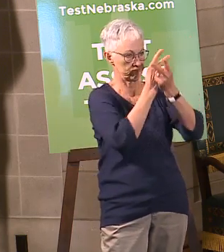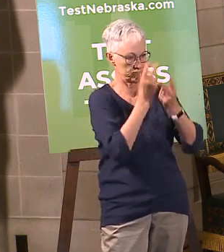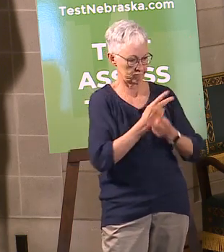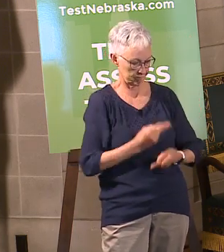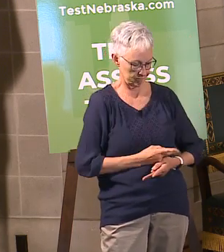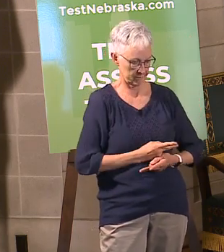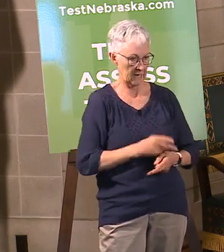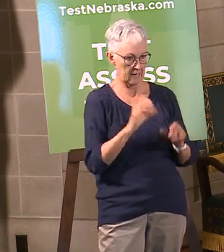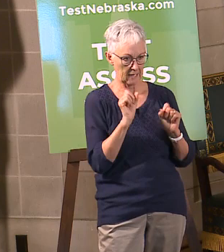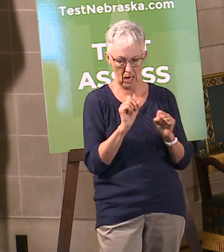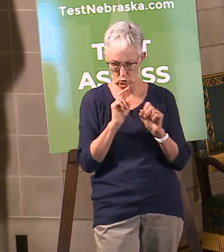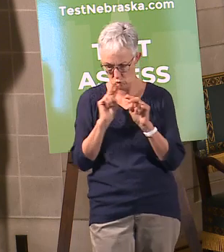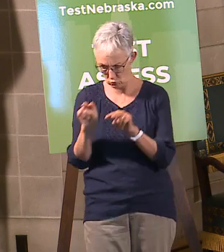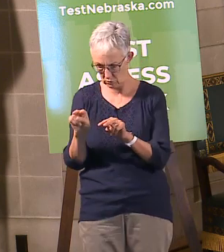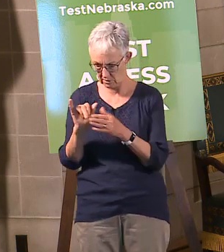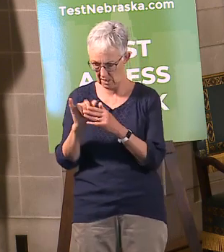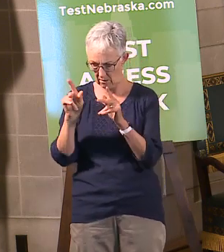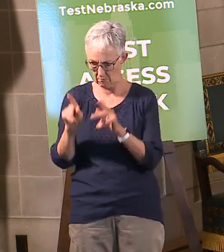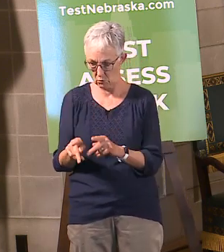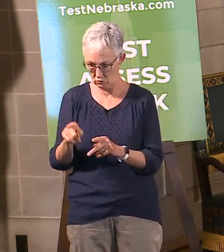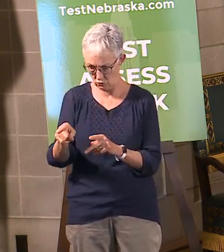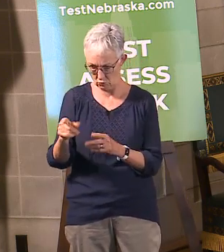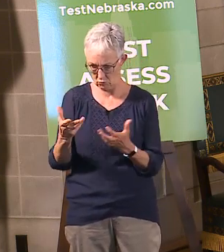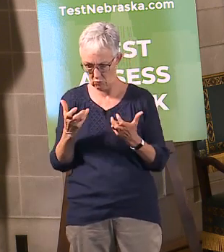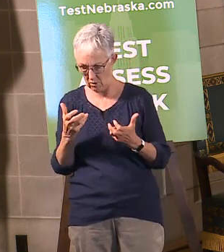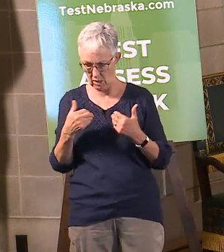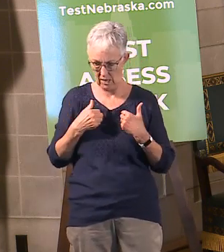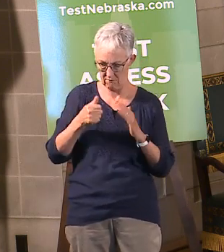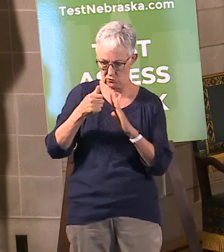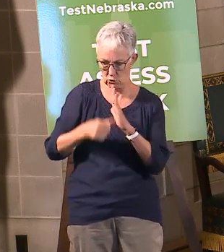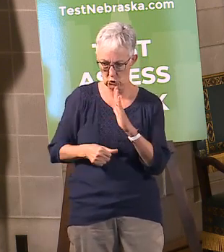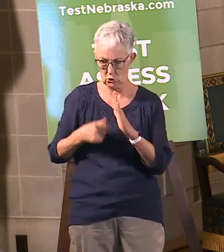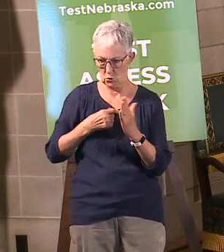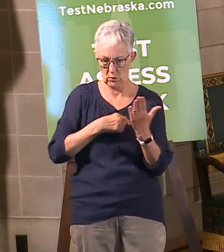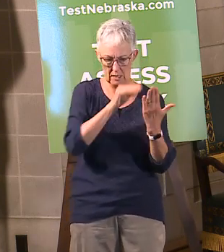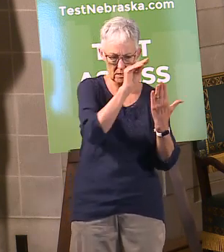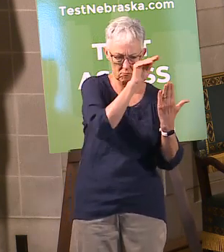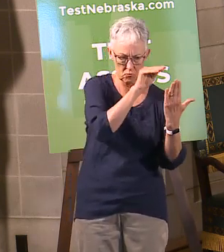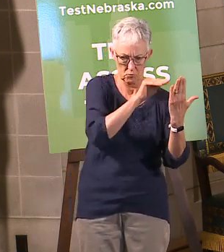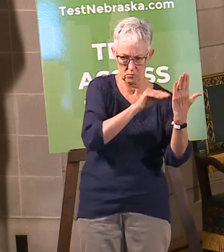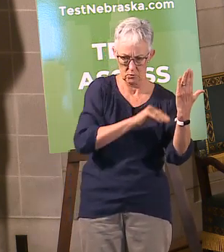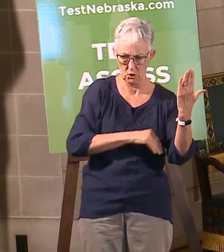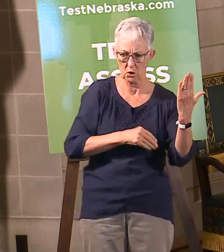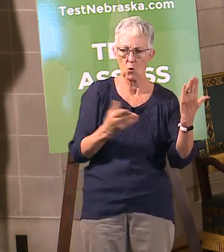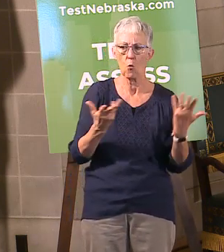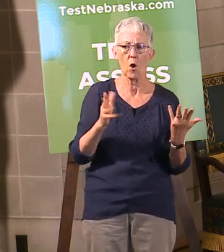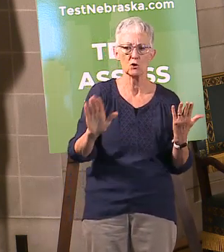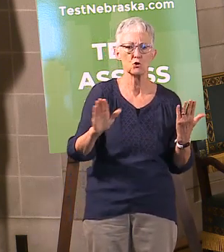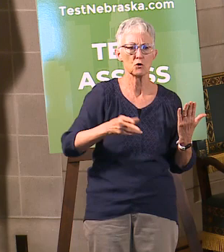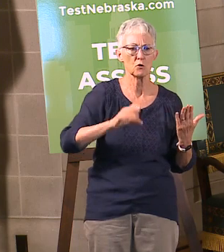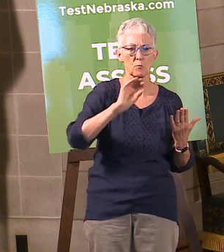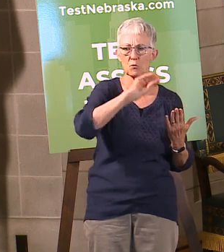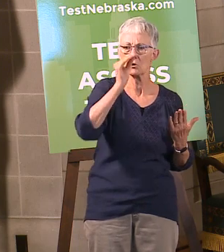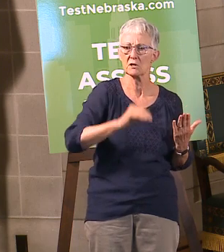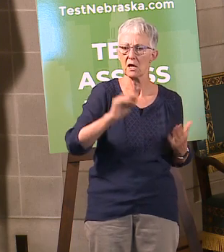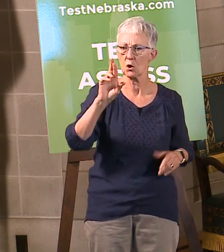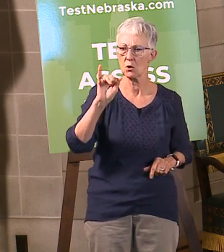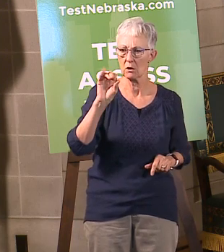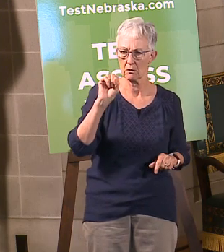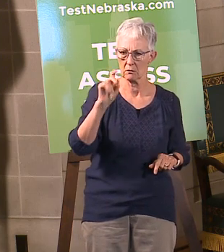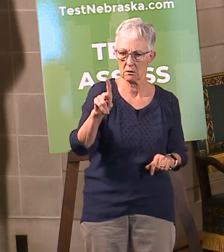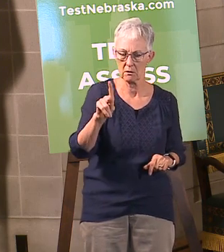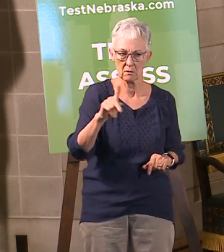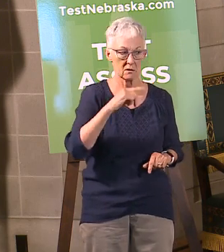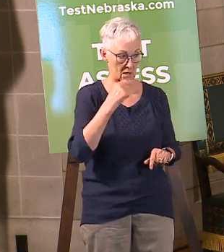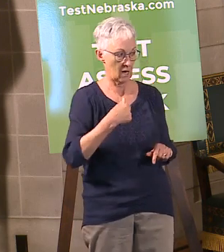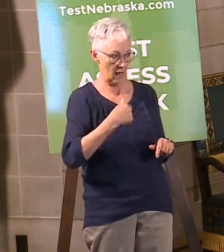patient's risks of going into surgery. And so by my take on that answer would be, Nebraska's doing well, even though